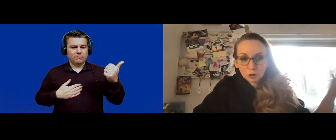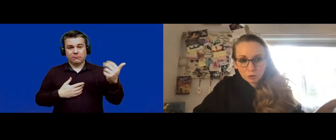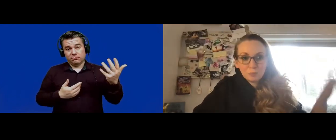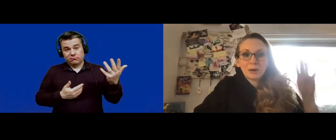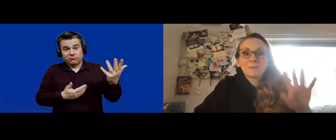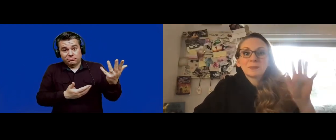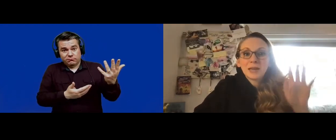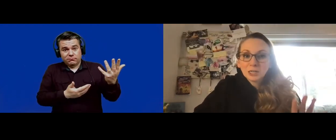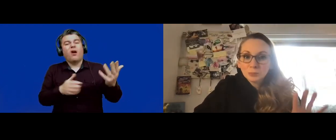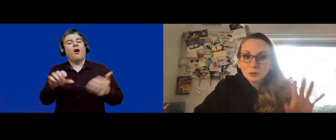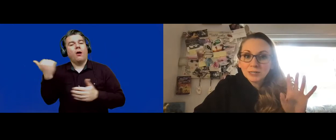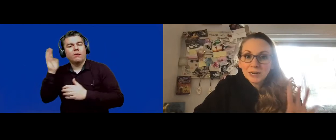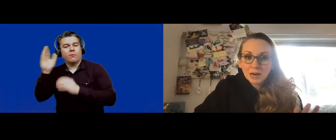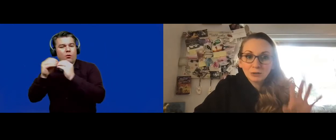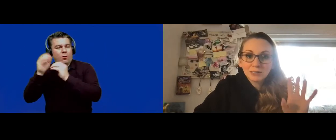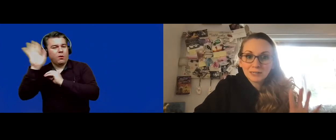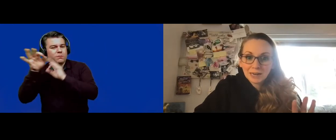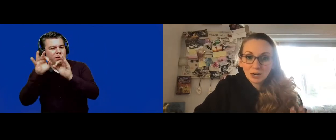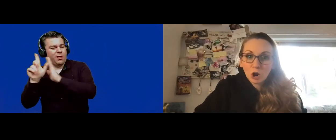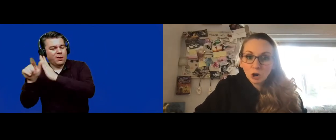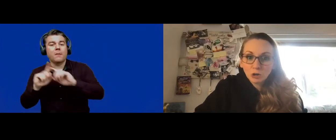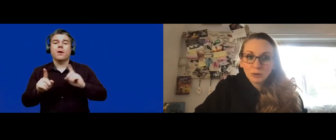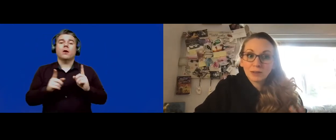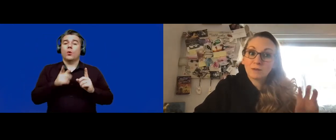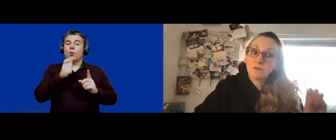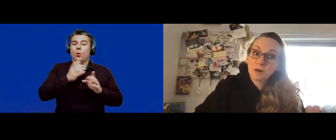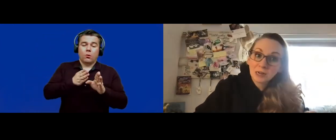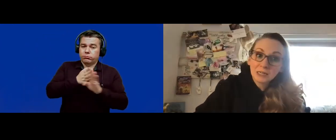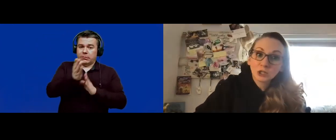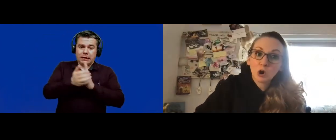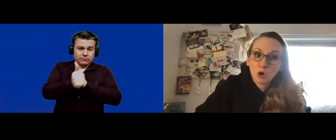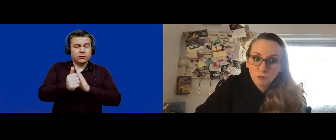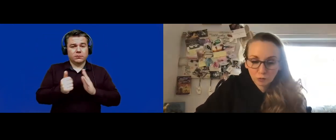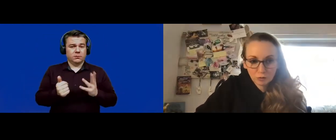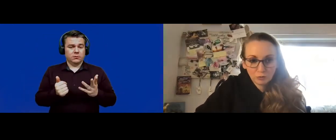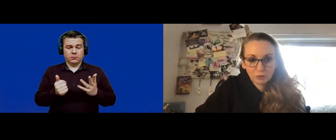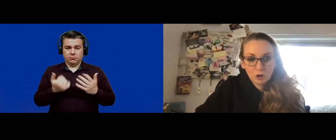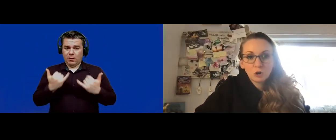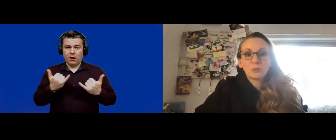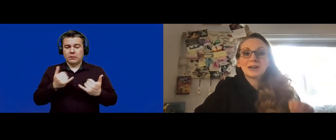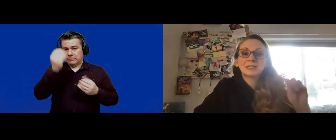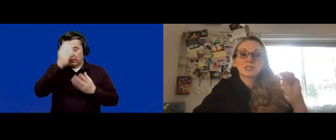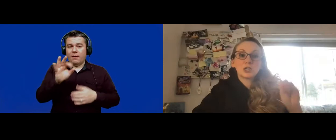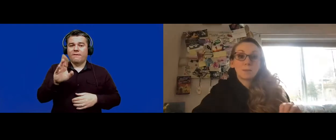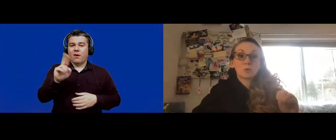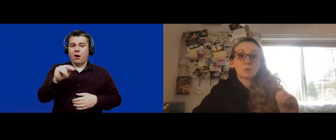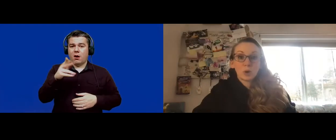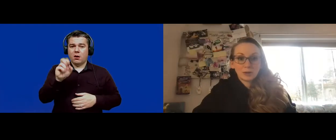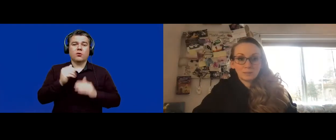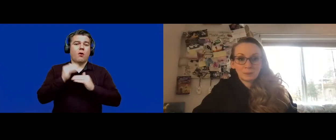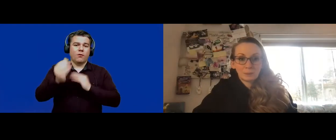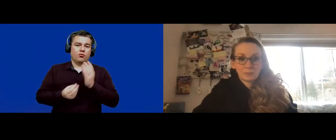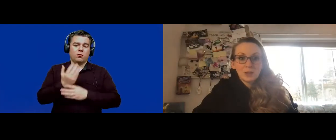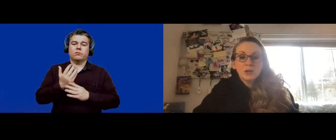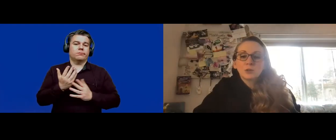another article, but the experts in health today all agree that fungus overgrowth ranks as number